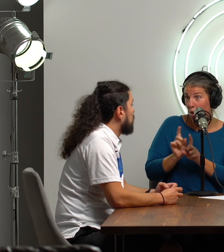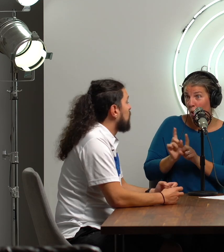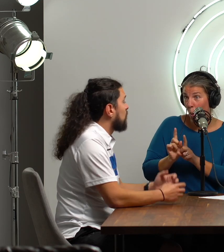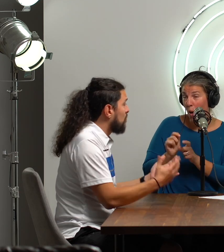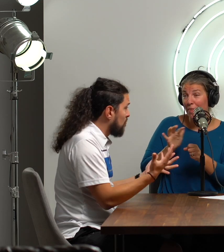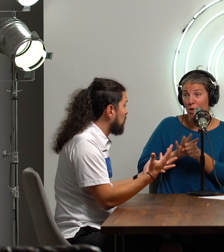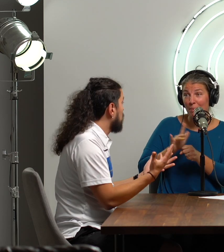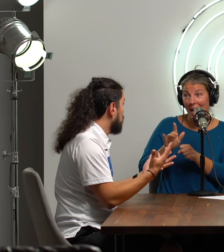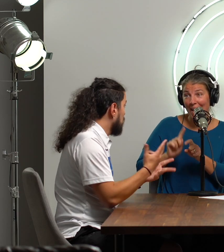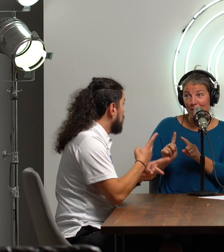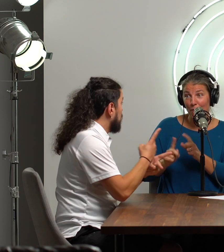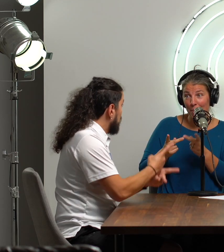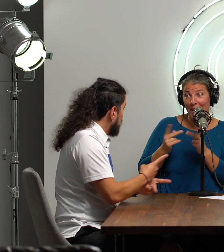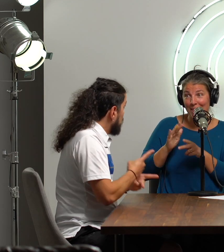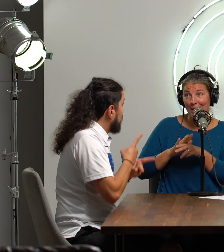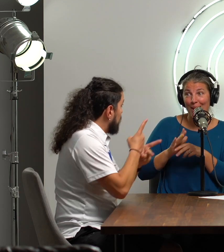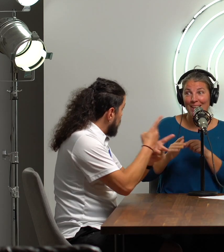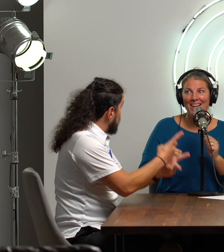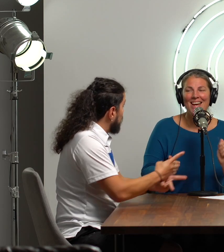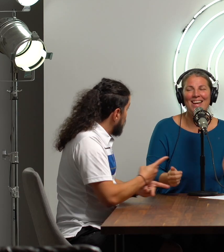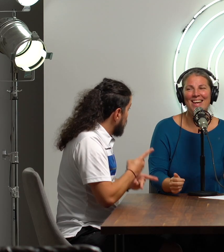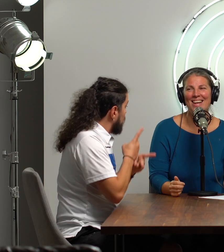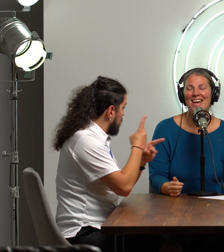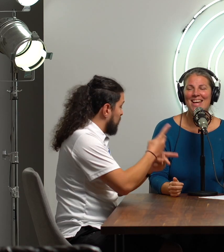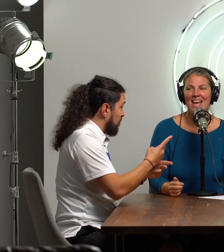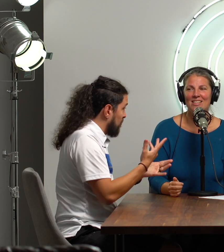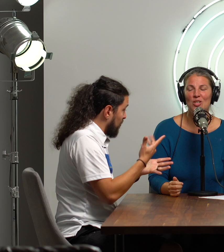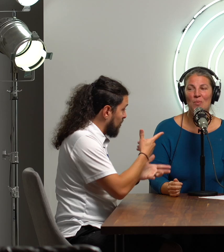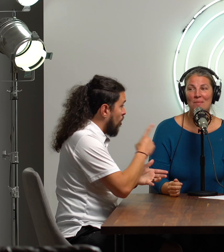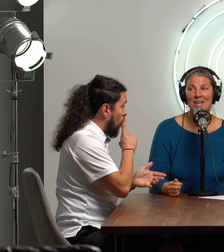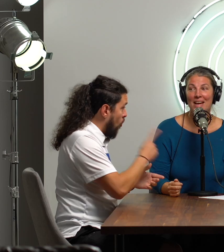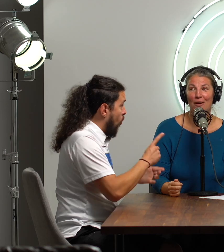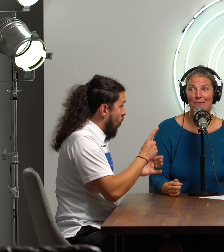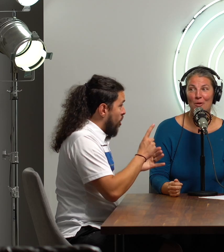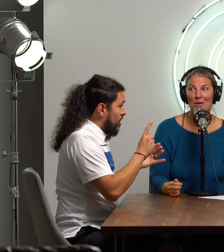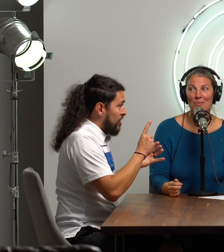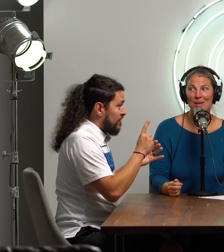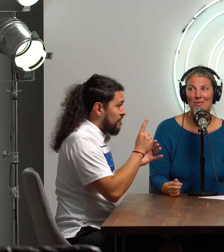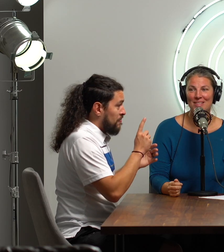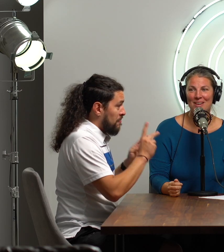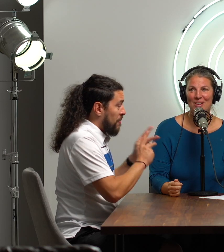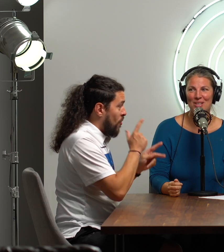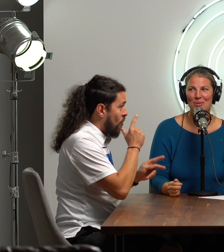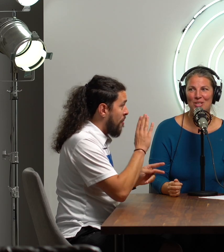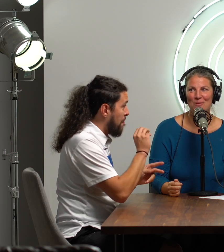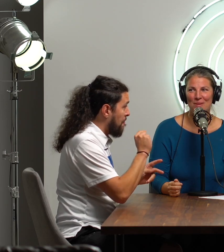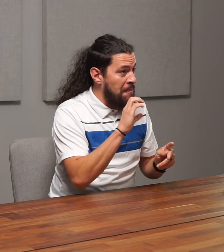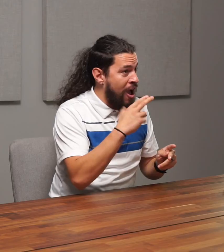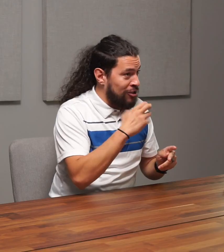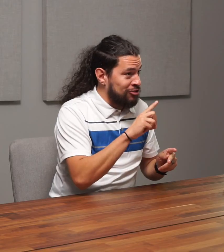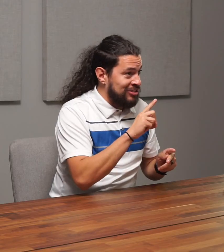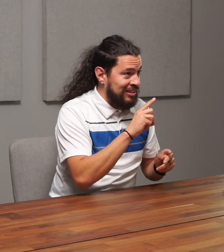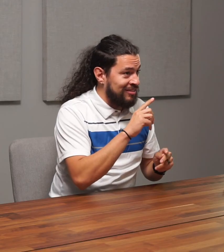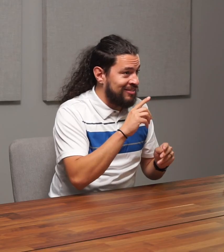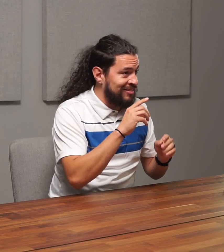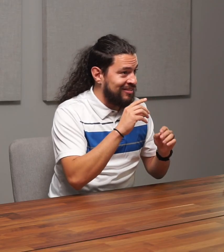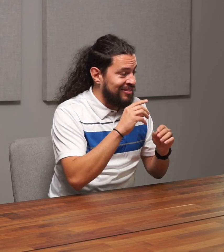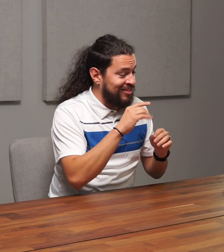of different places on YouTube to be able to learn yes you want to be careful with what you see on YouTube there are a lot